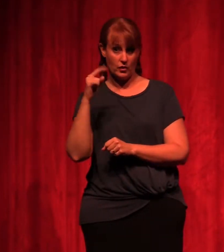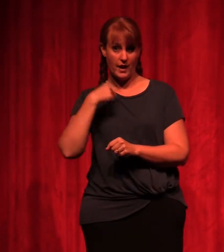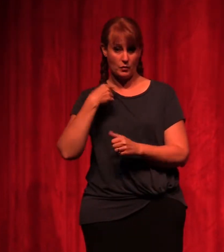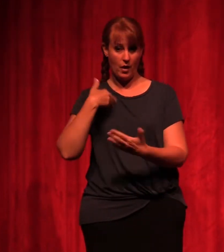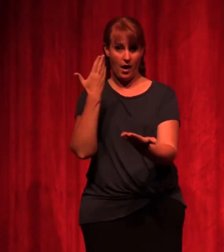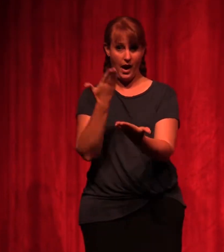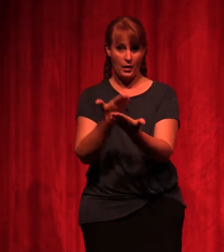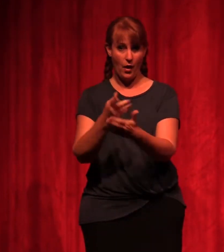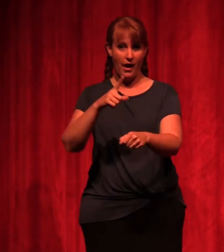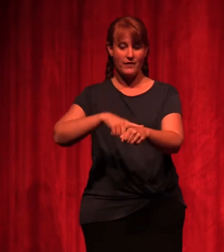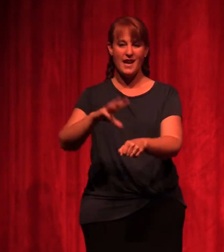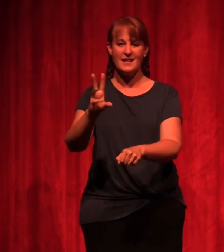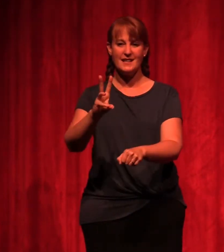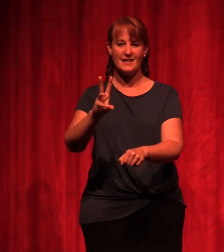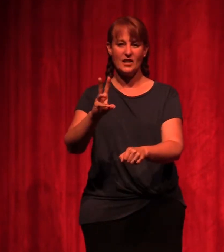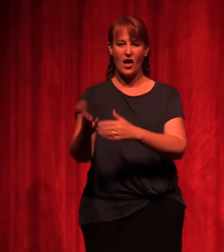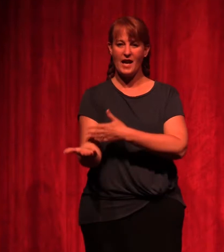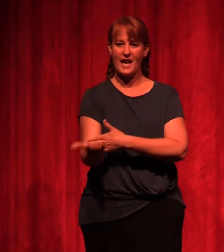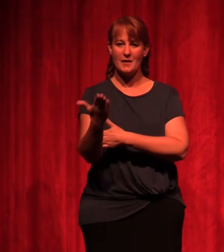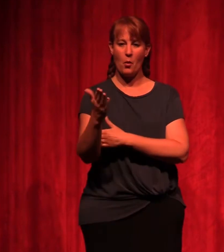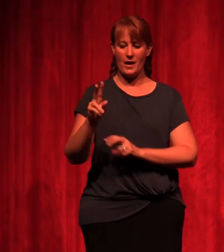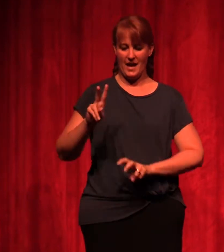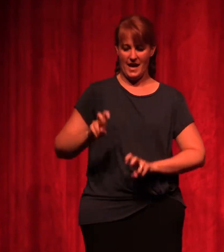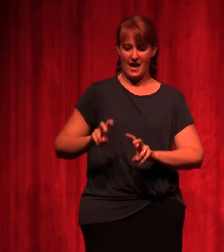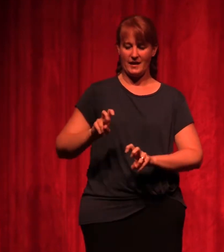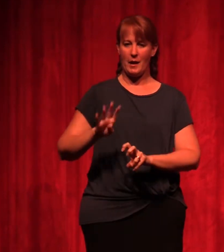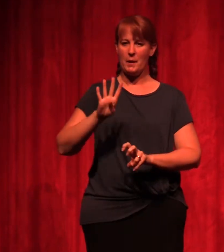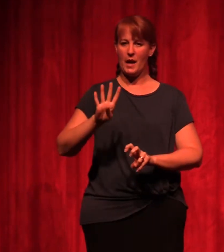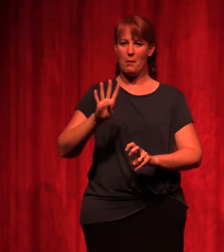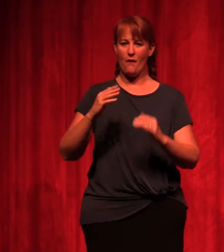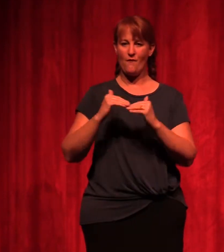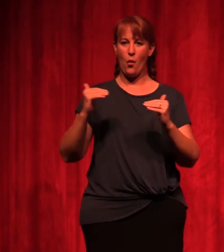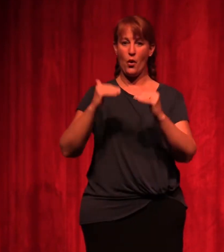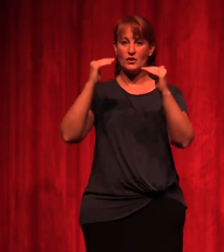morning, climbing 4 stories up the back of the Chinese